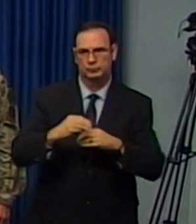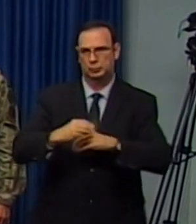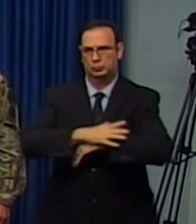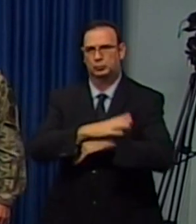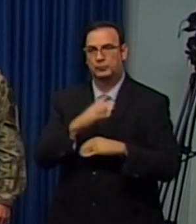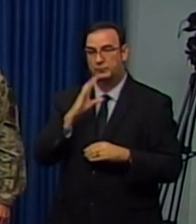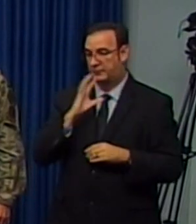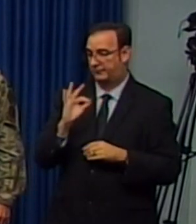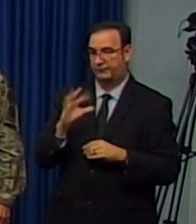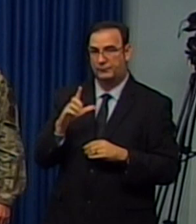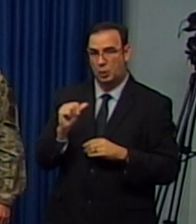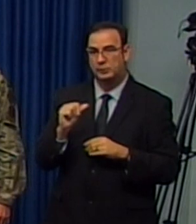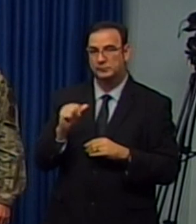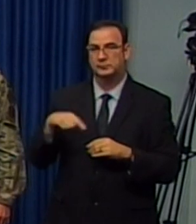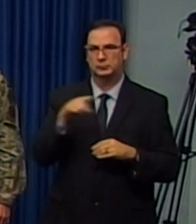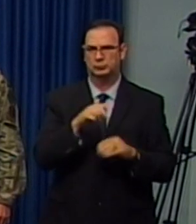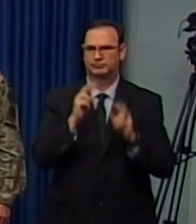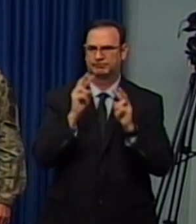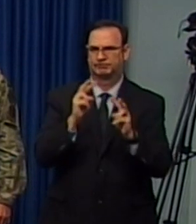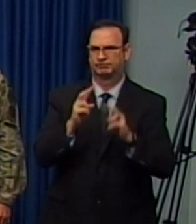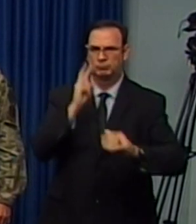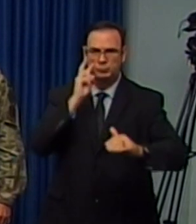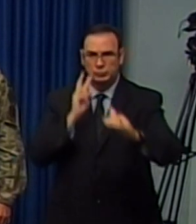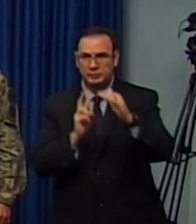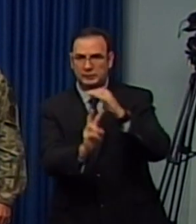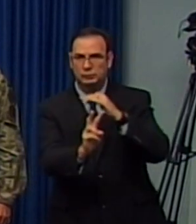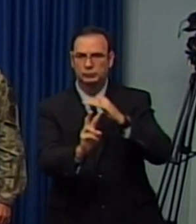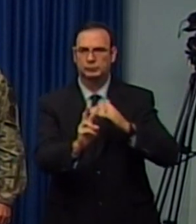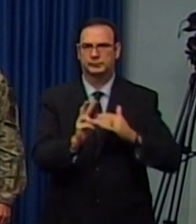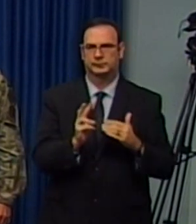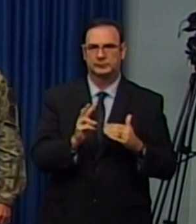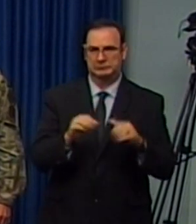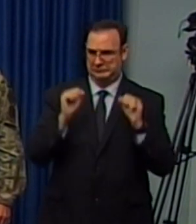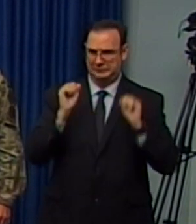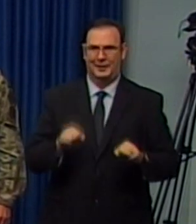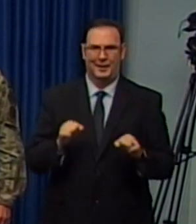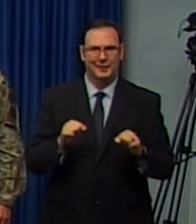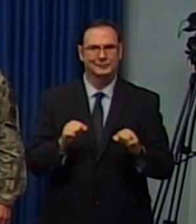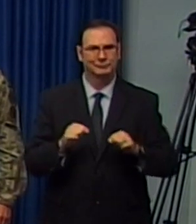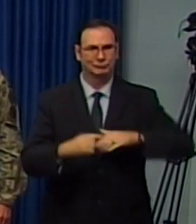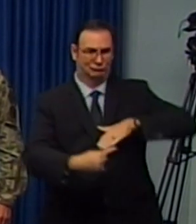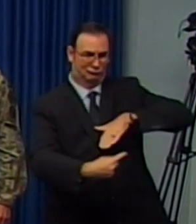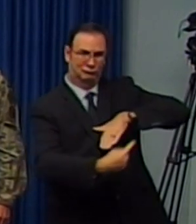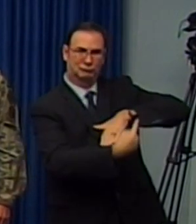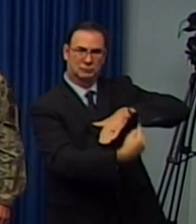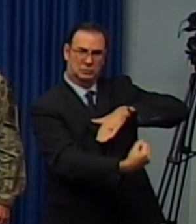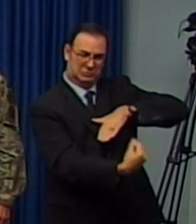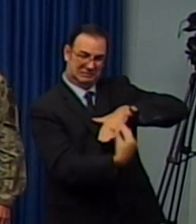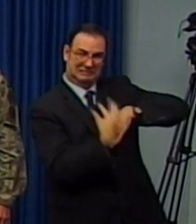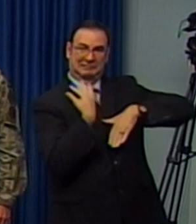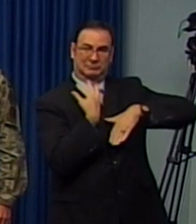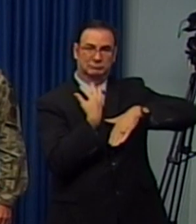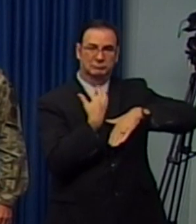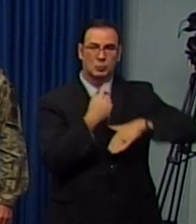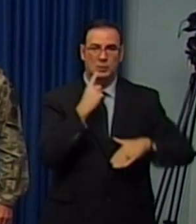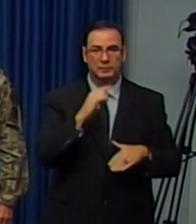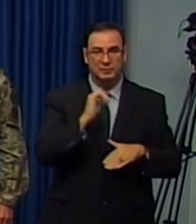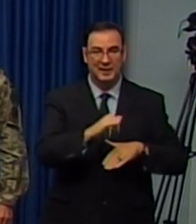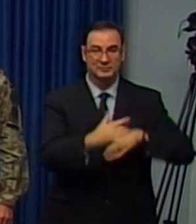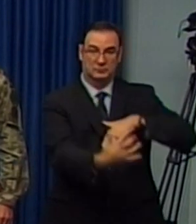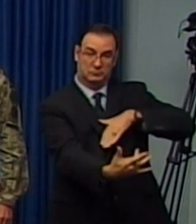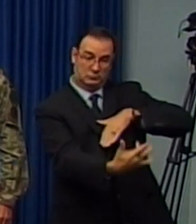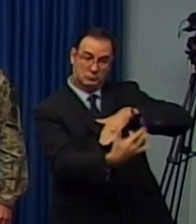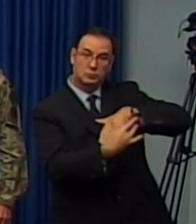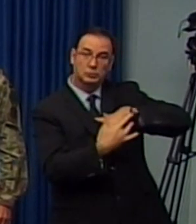the forecast, it absolutely could impact the coast and turn once it hits the coast. And so we've